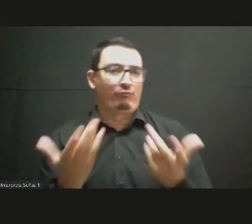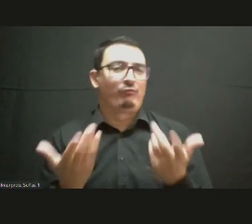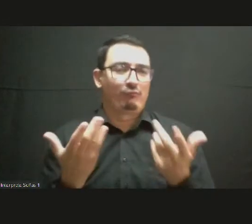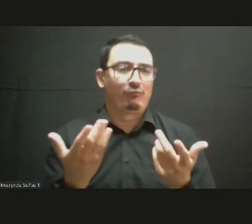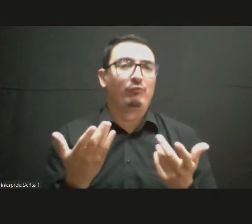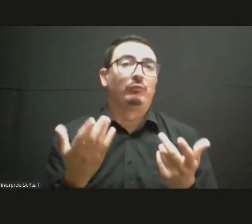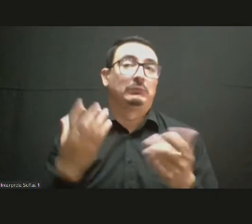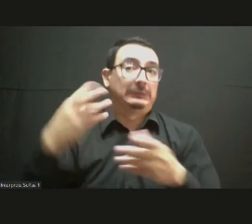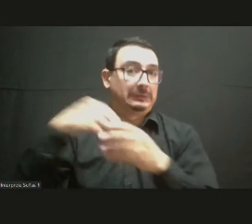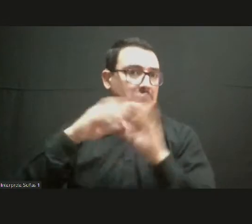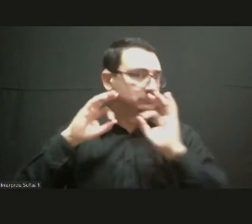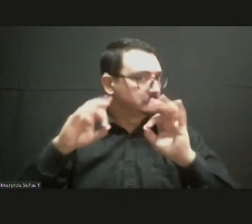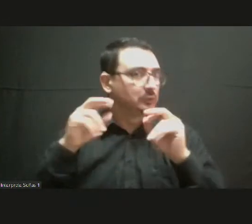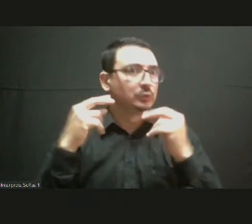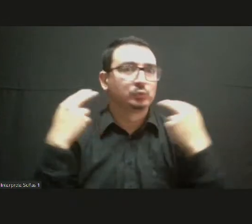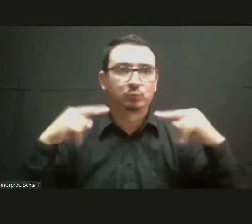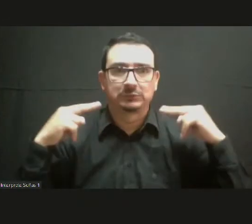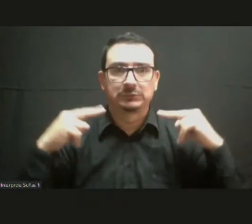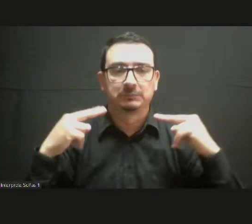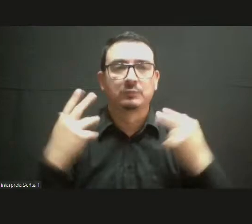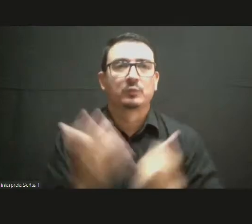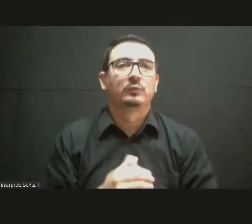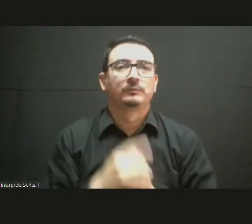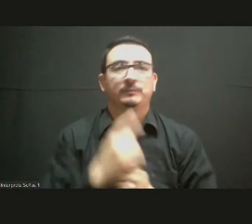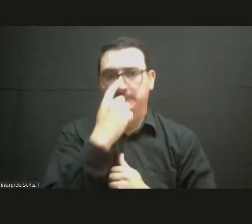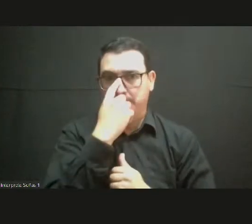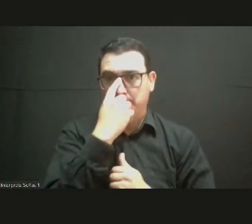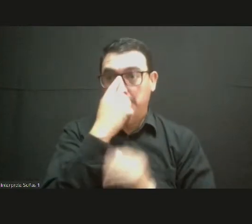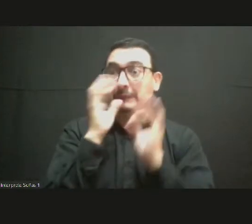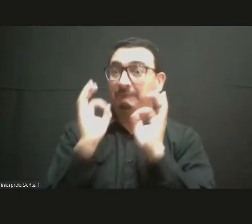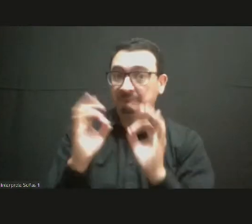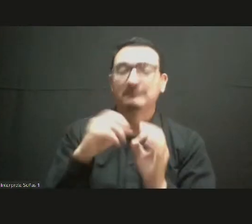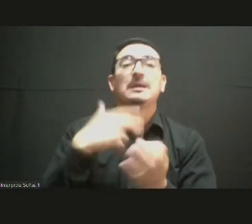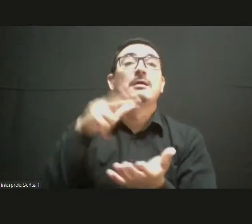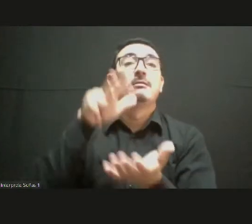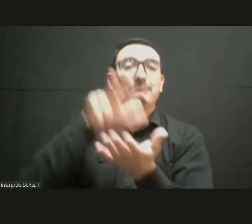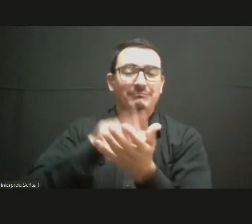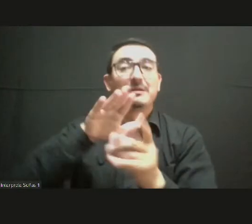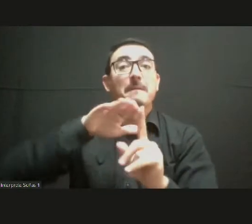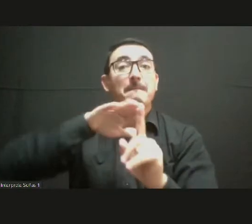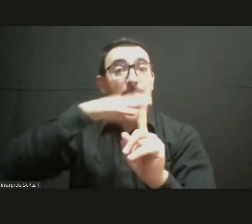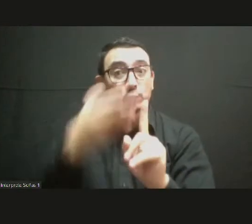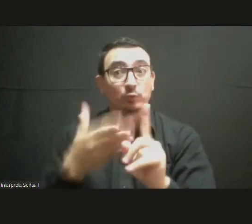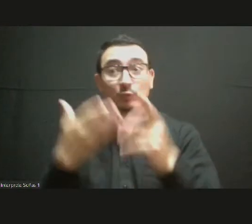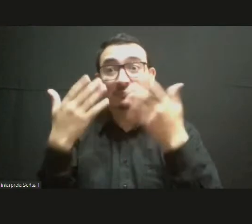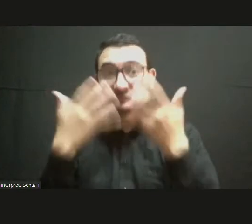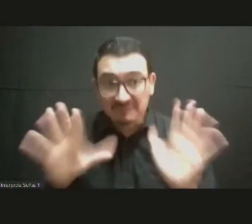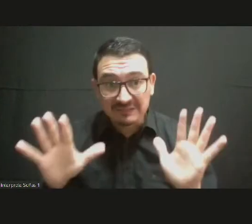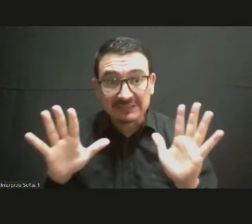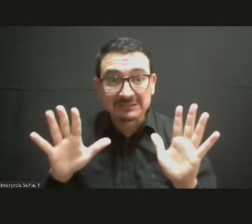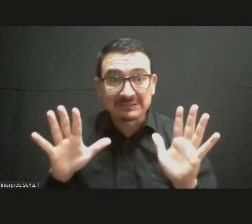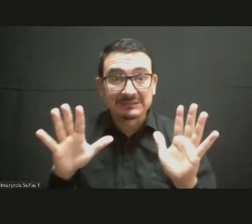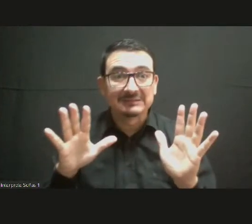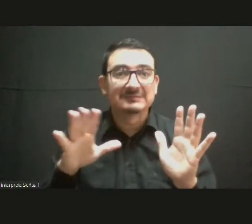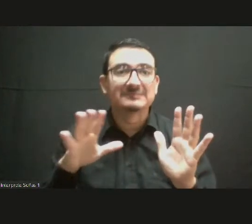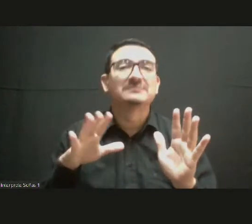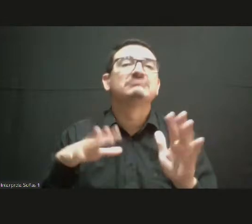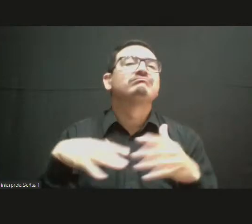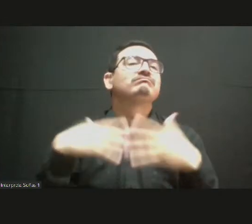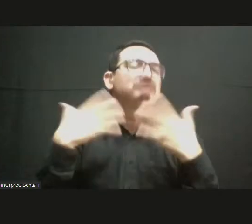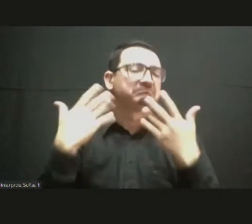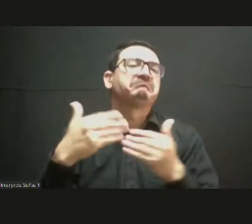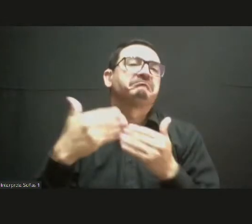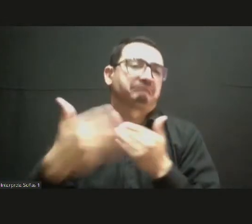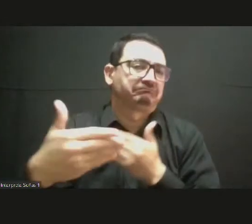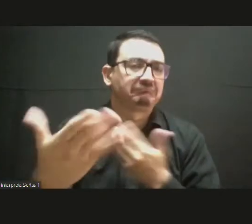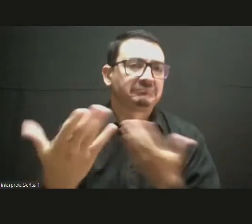app in order to train across the regions as tourism recover in